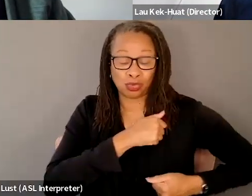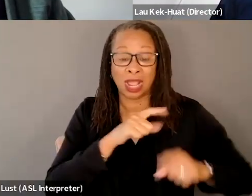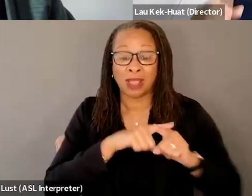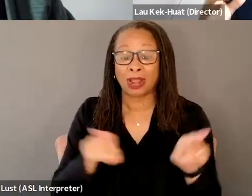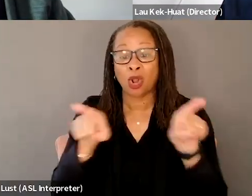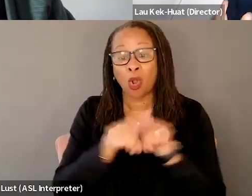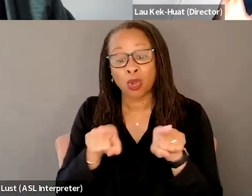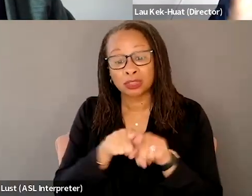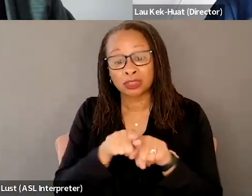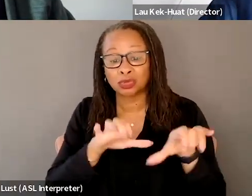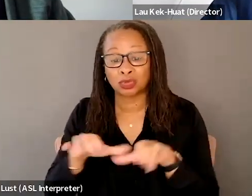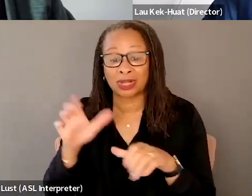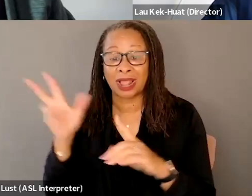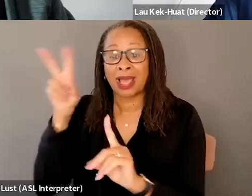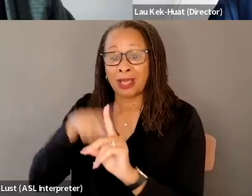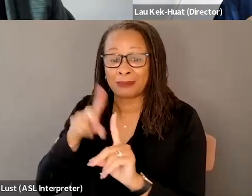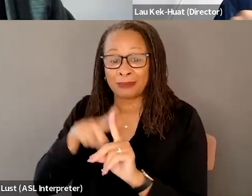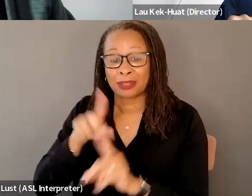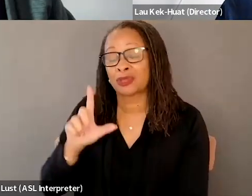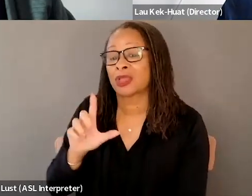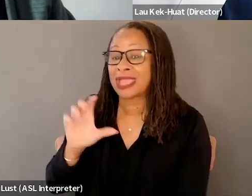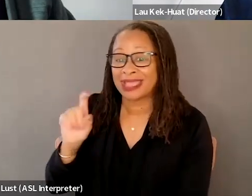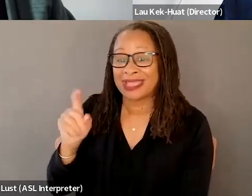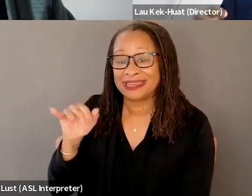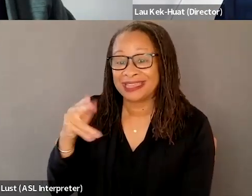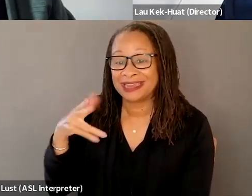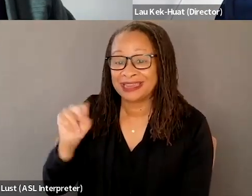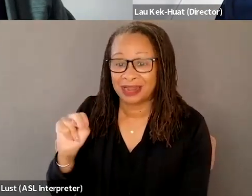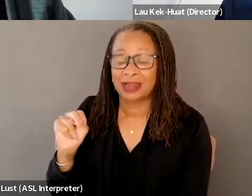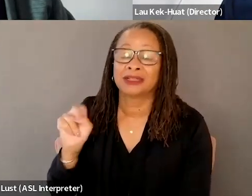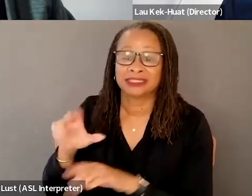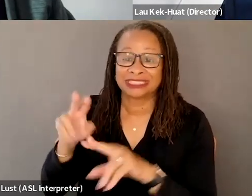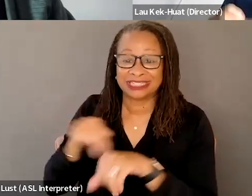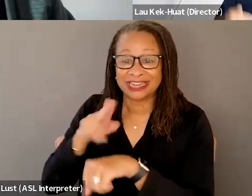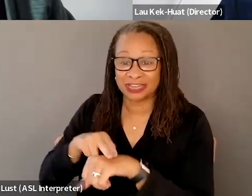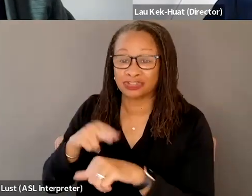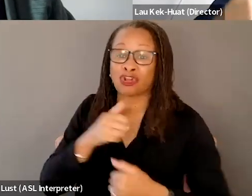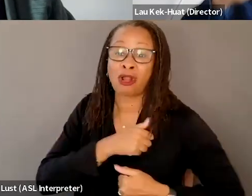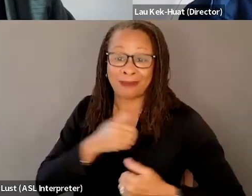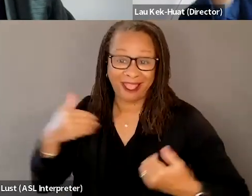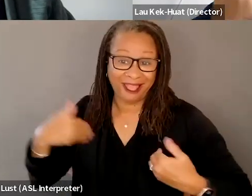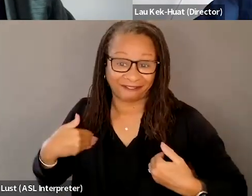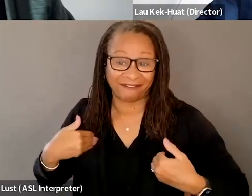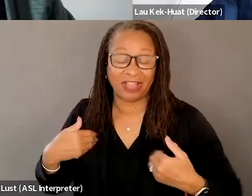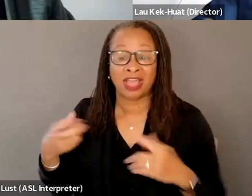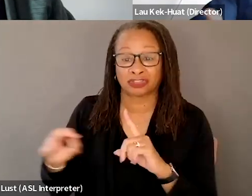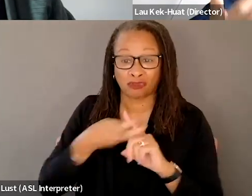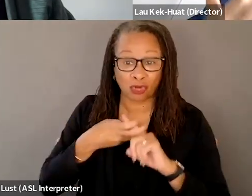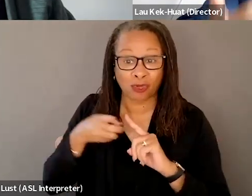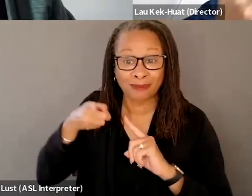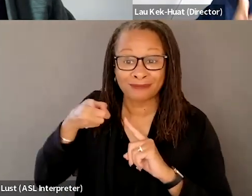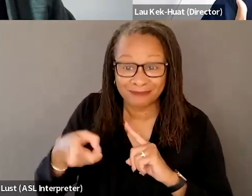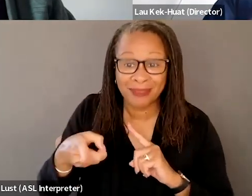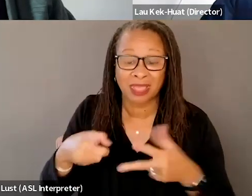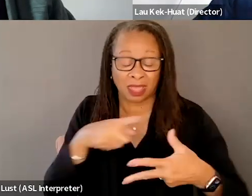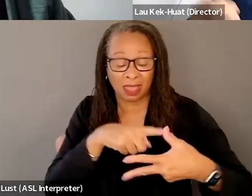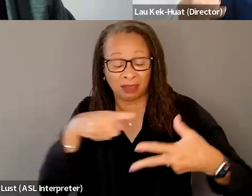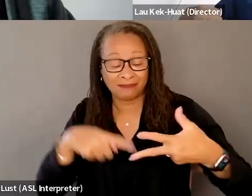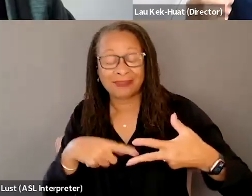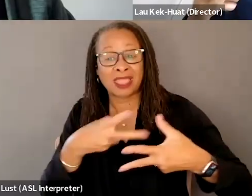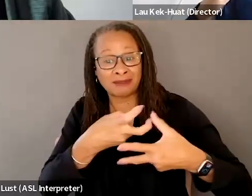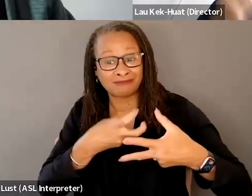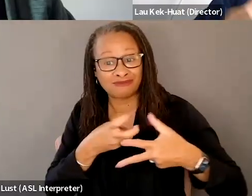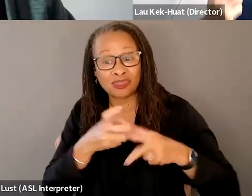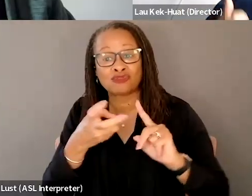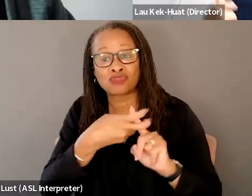do the same apply to Indian. There is a so-called Indian National Army. So they recruit the Indians to join the army so